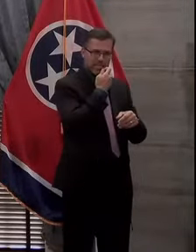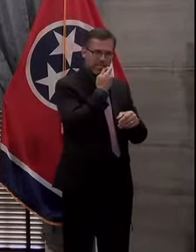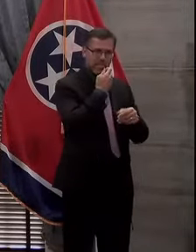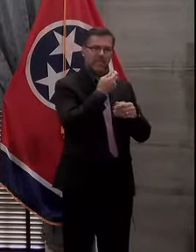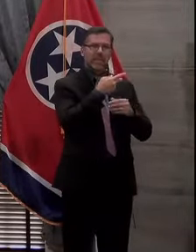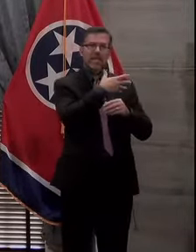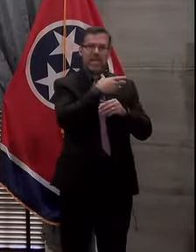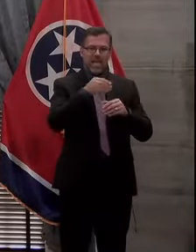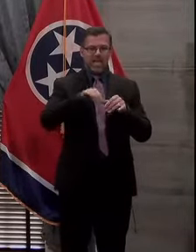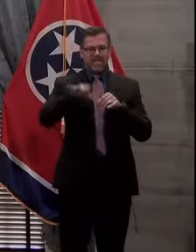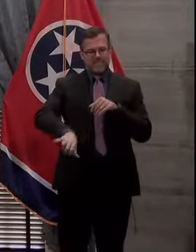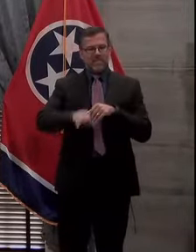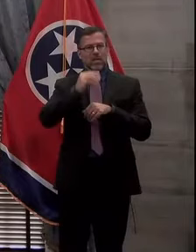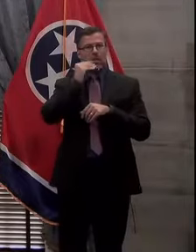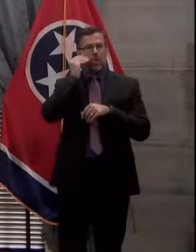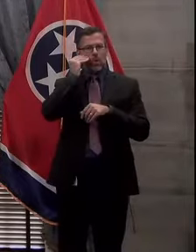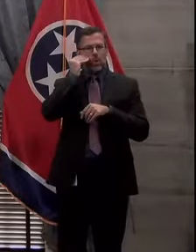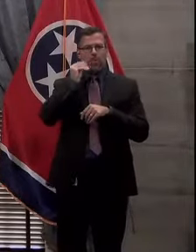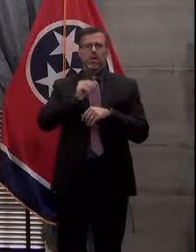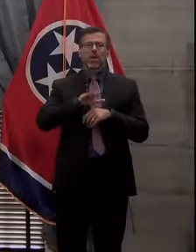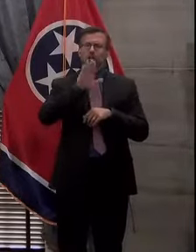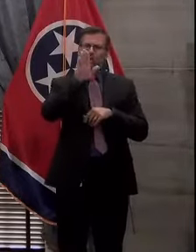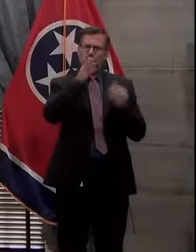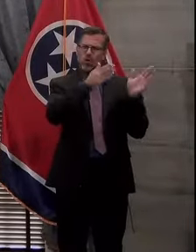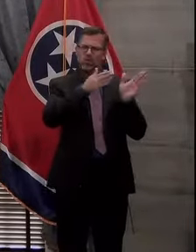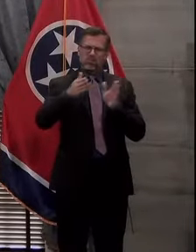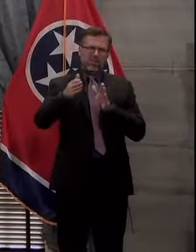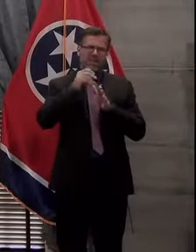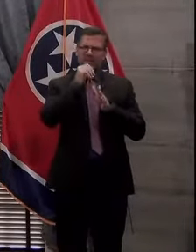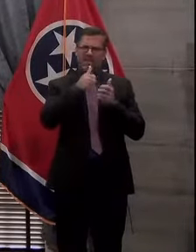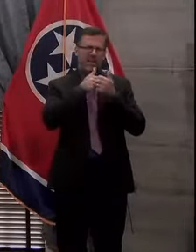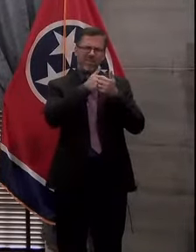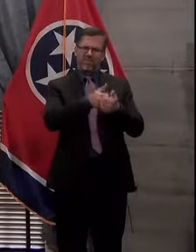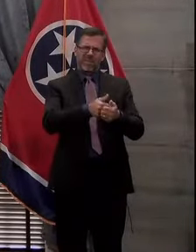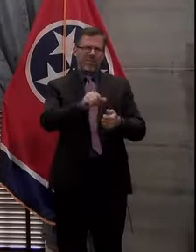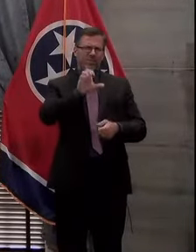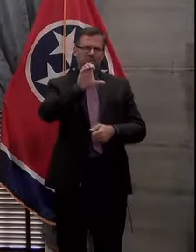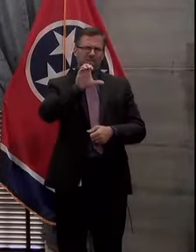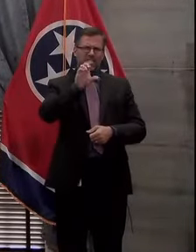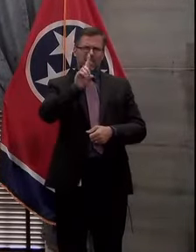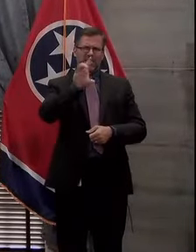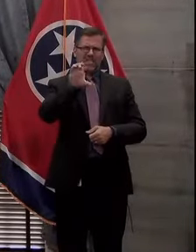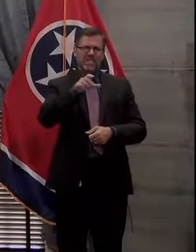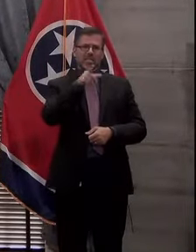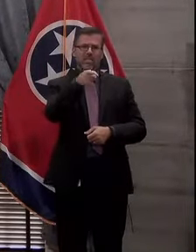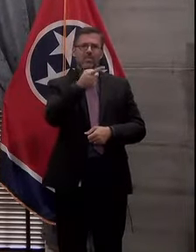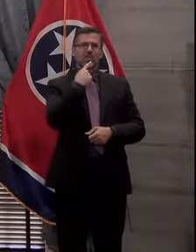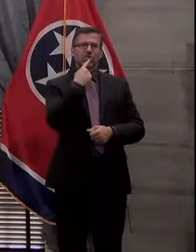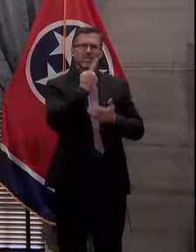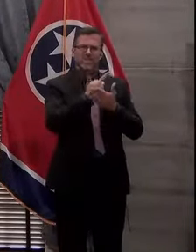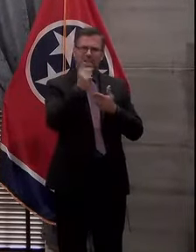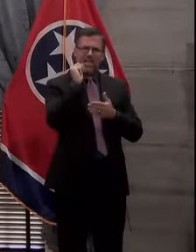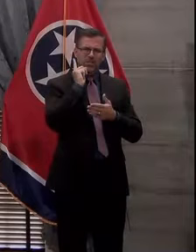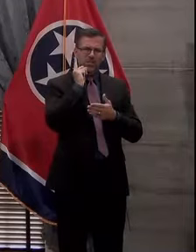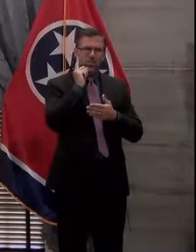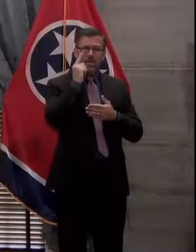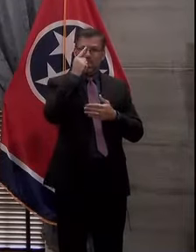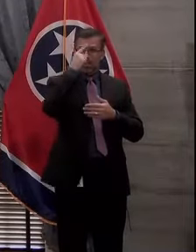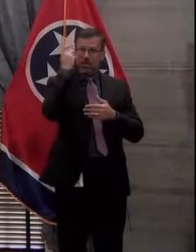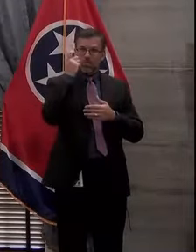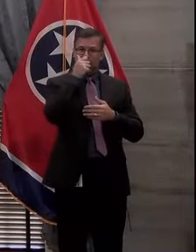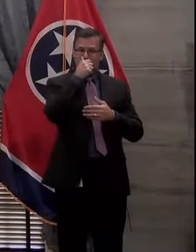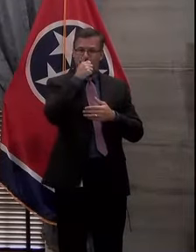quarantined. Your plan does not follow the CDC guidelines. You said last week it was because of a lack of